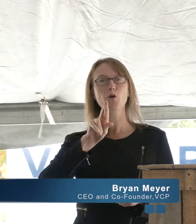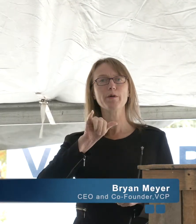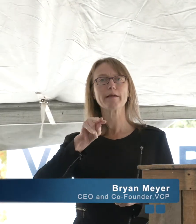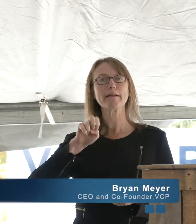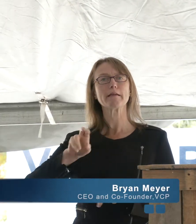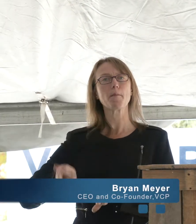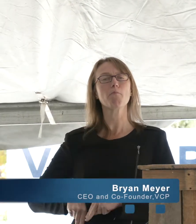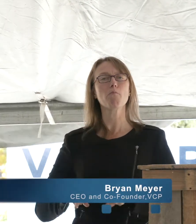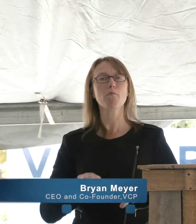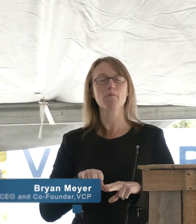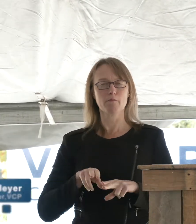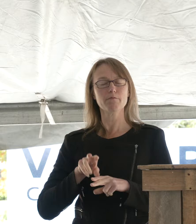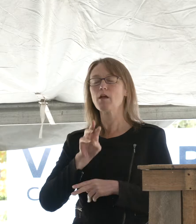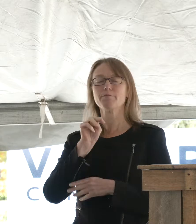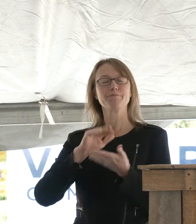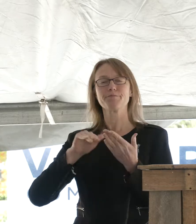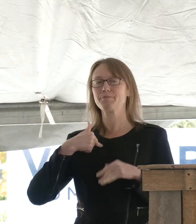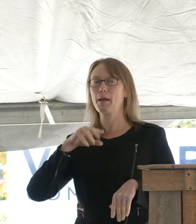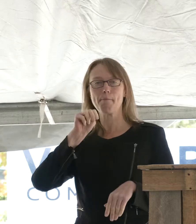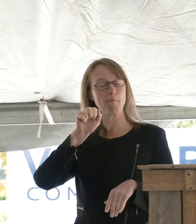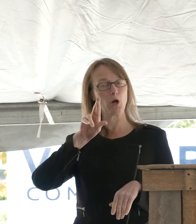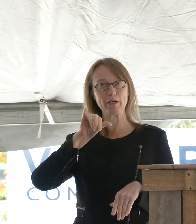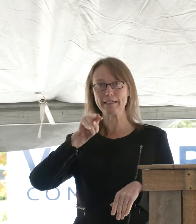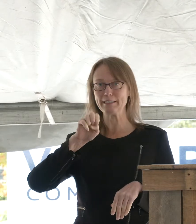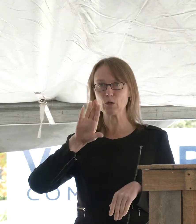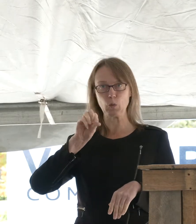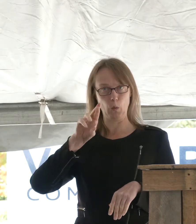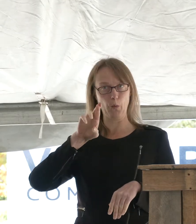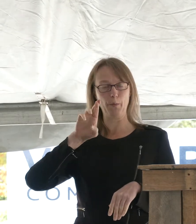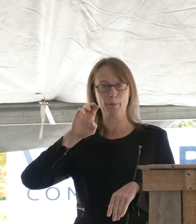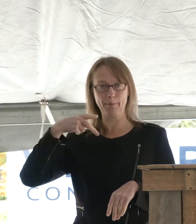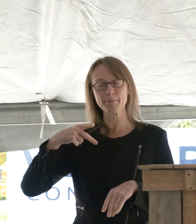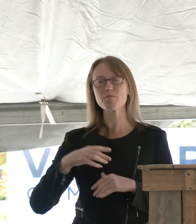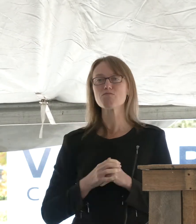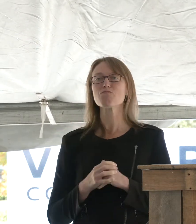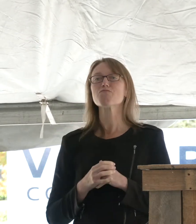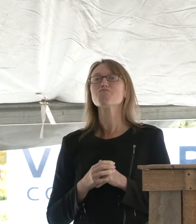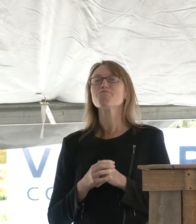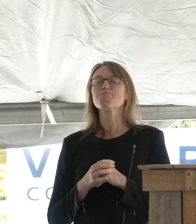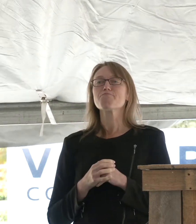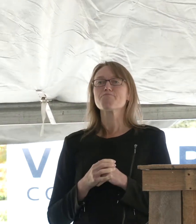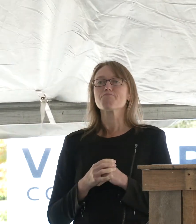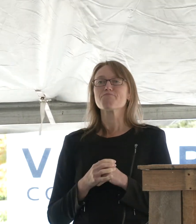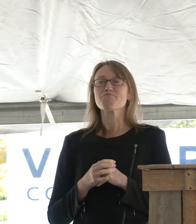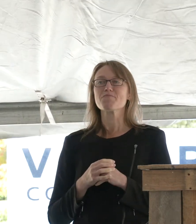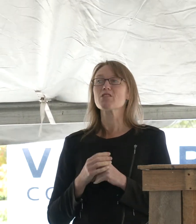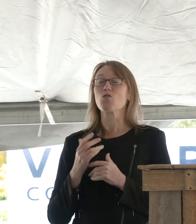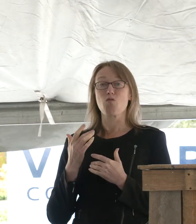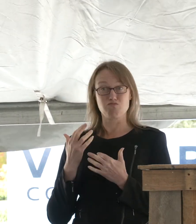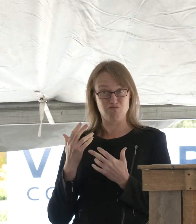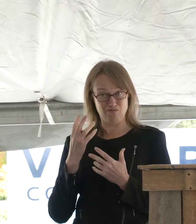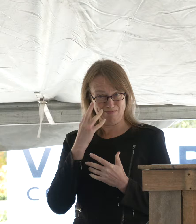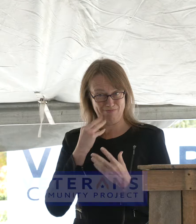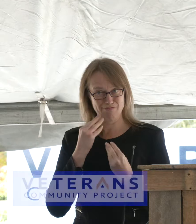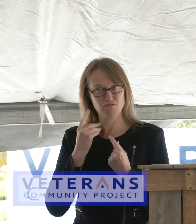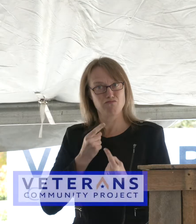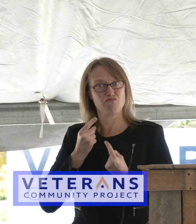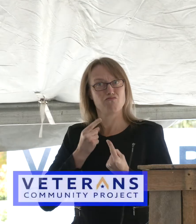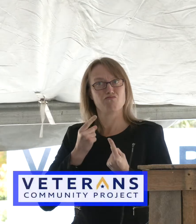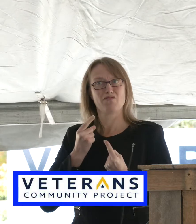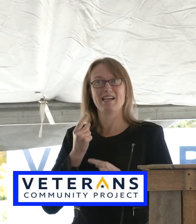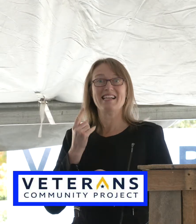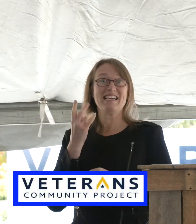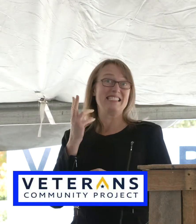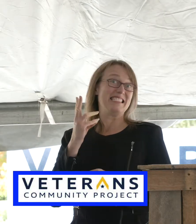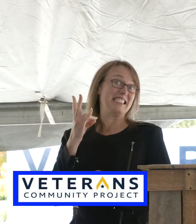some struggles myself. Fast forward about 6-7 years from when I was really struggling the most, I found myself with